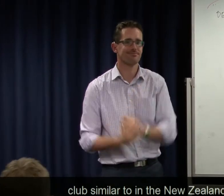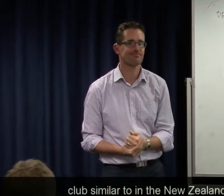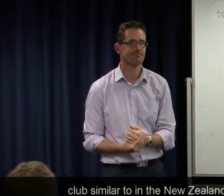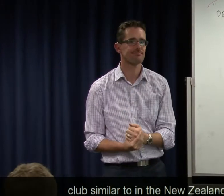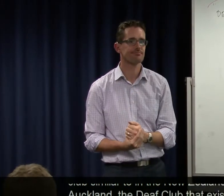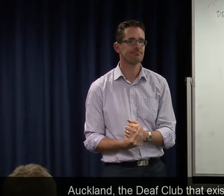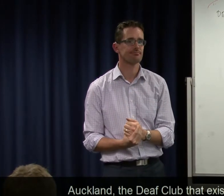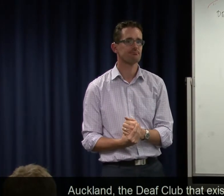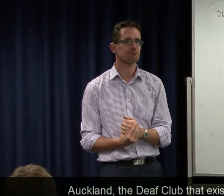that comment.